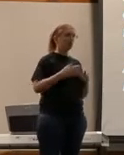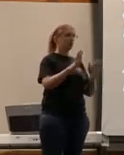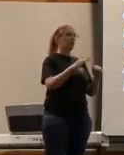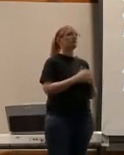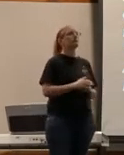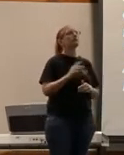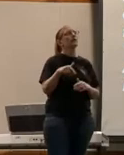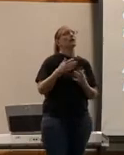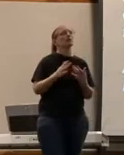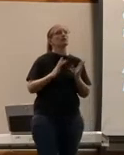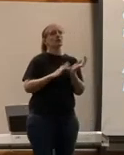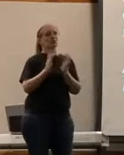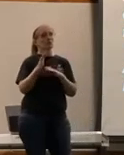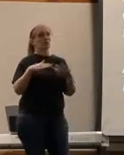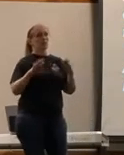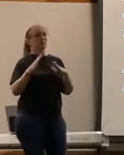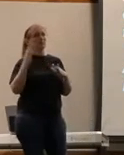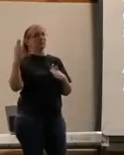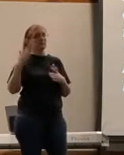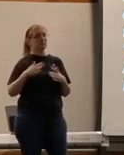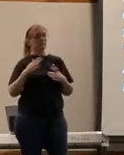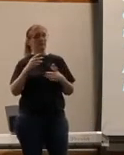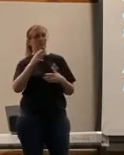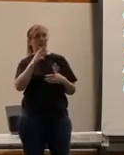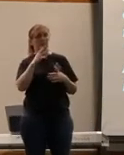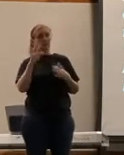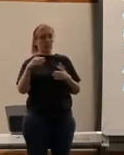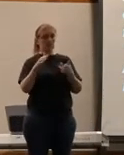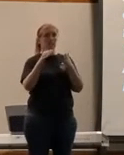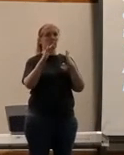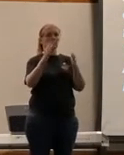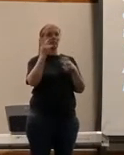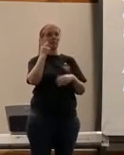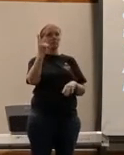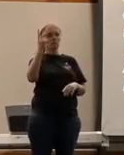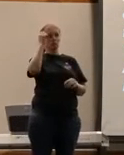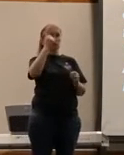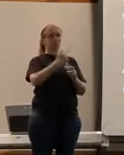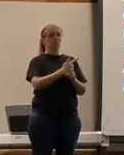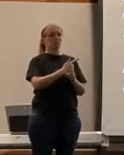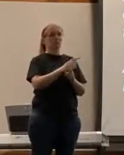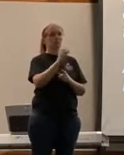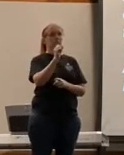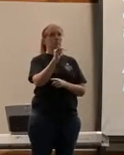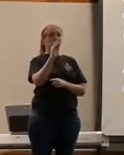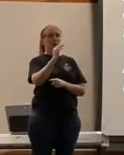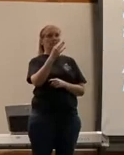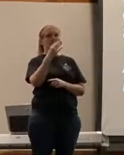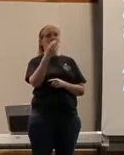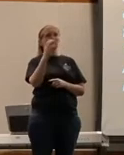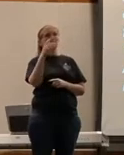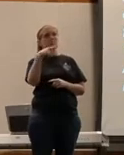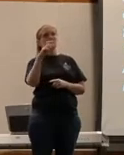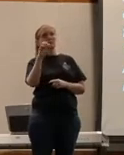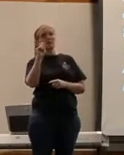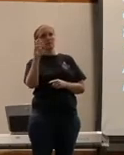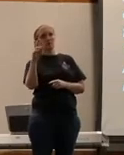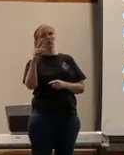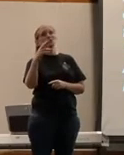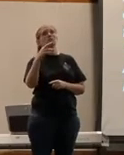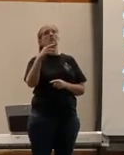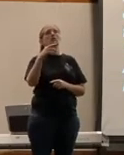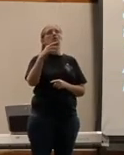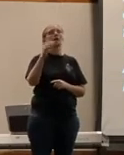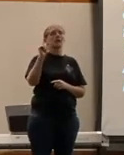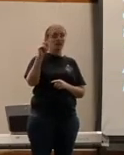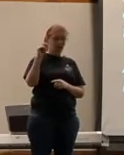Jesus was walking beside the Sea of Galilee, he saw two brothers, Simon called Peter, and his brother Andrew. They